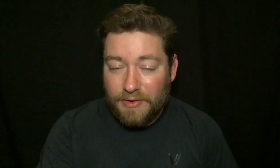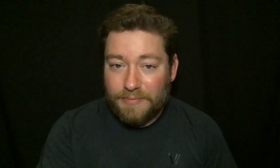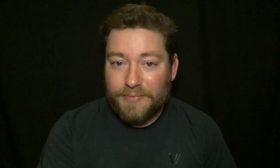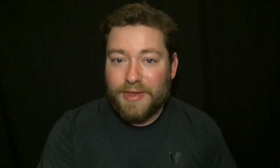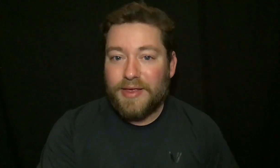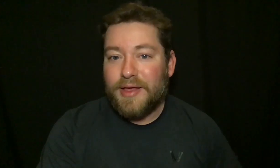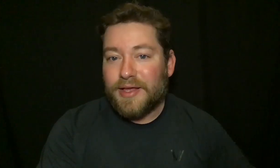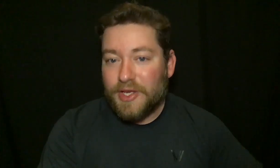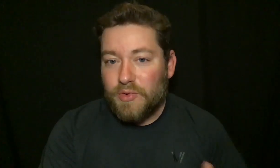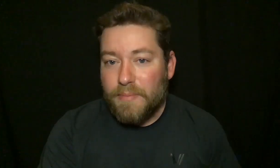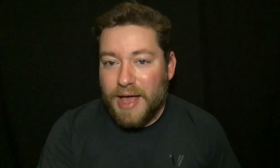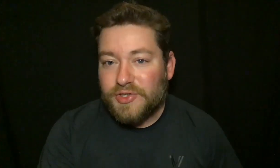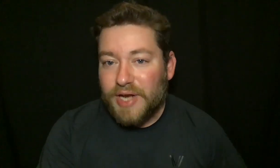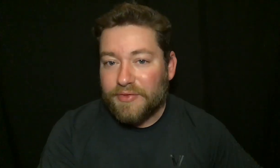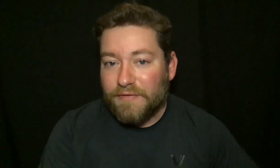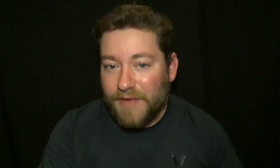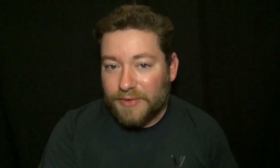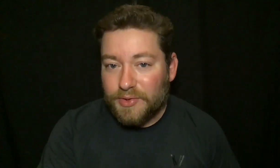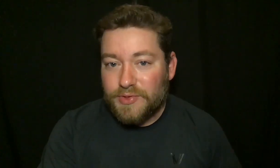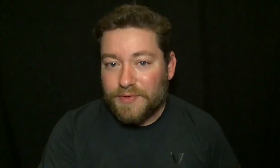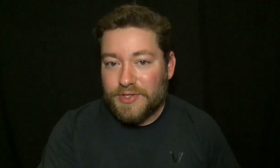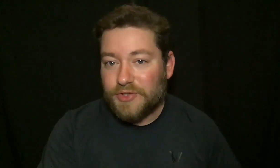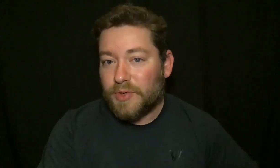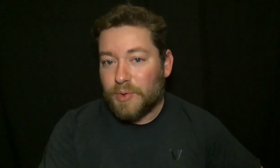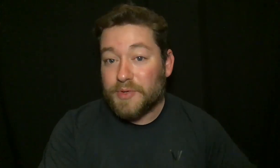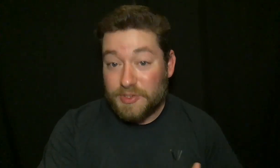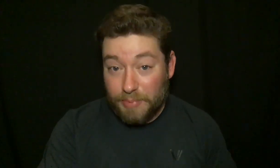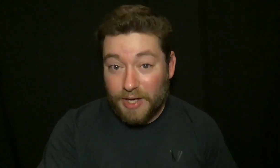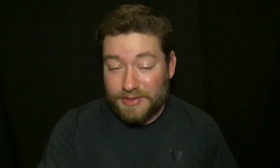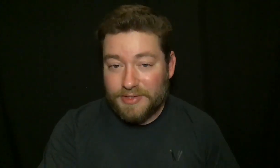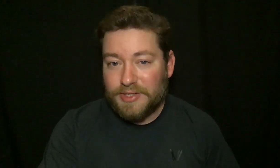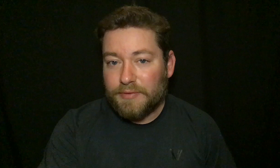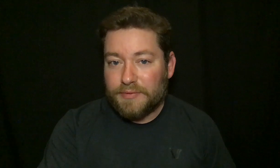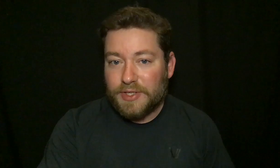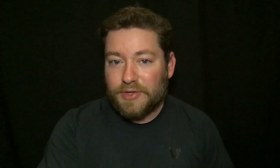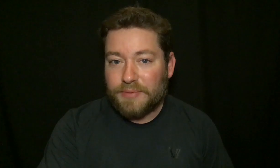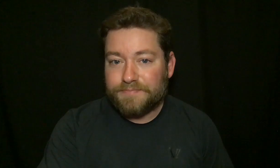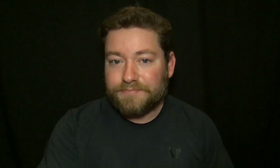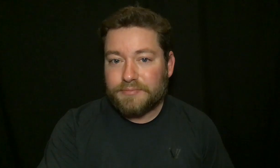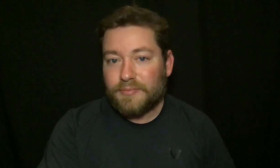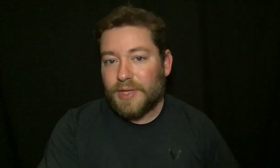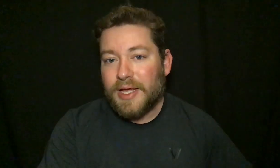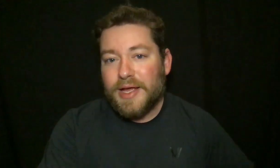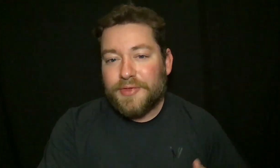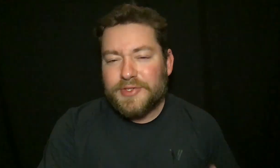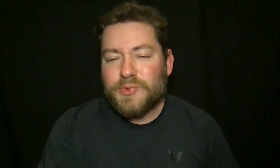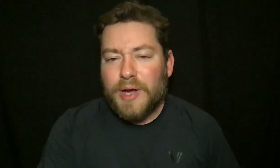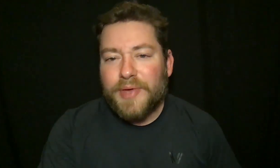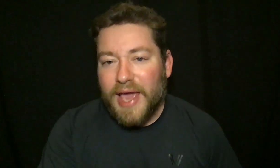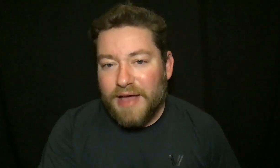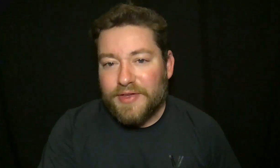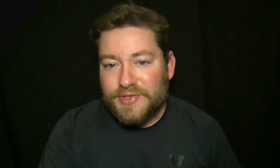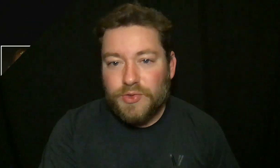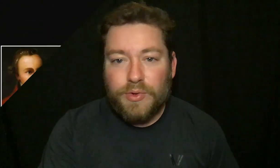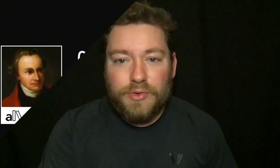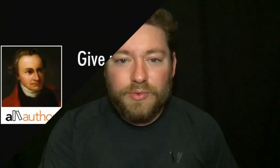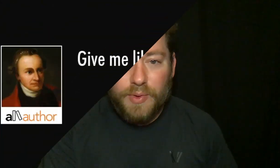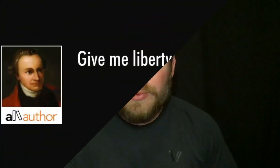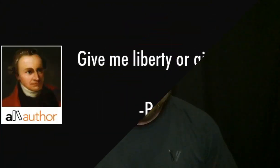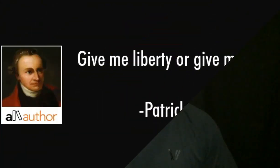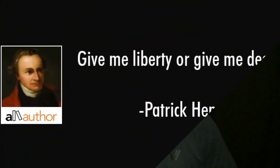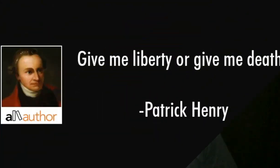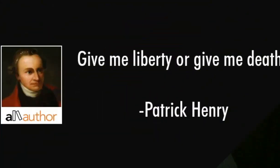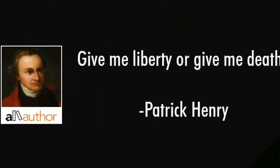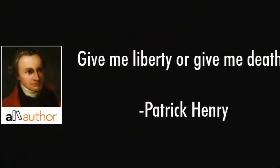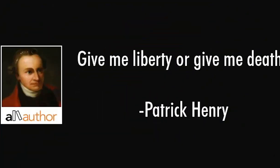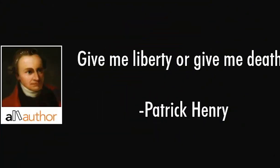$25 an hour. Can you imagine how the founders of this country would respond to this level of tyranny? This is why we have historical